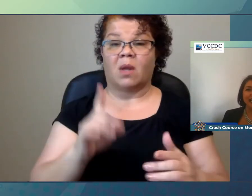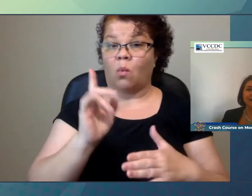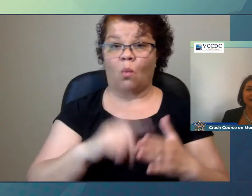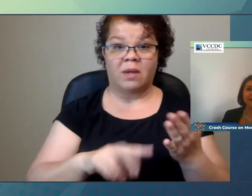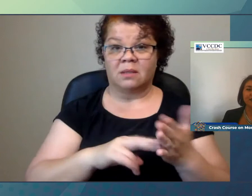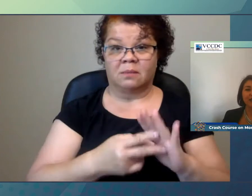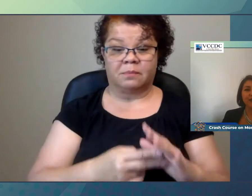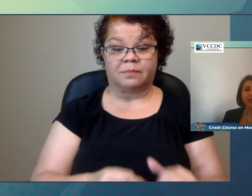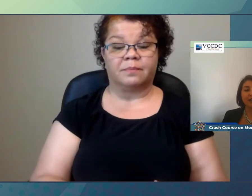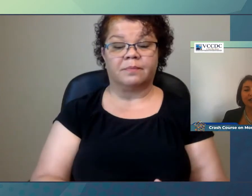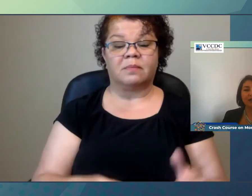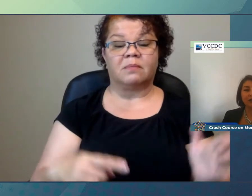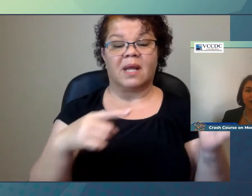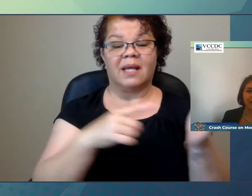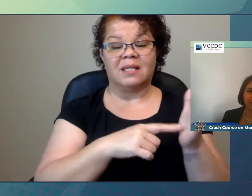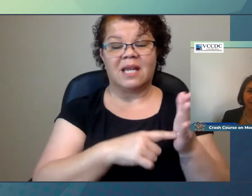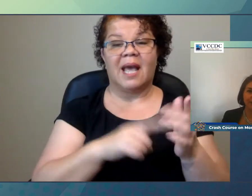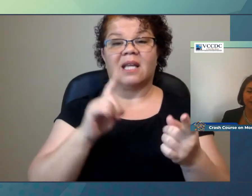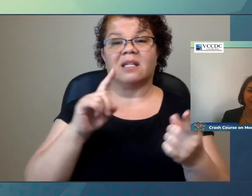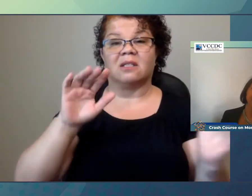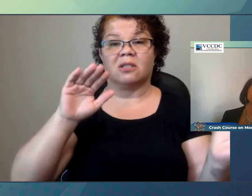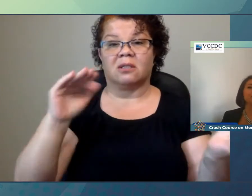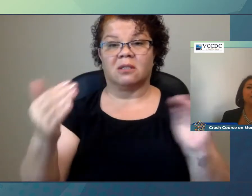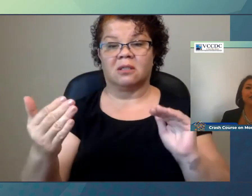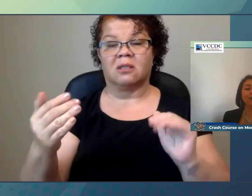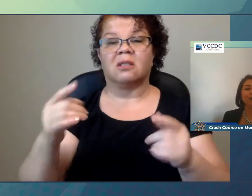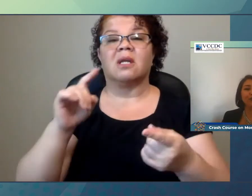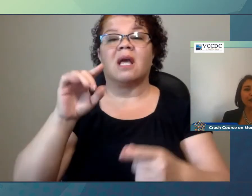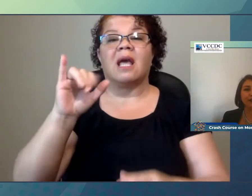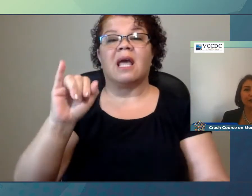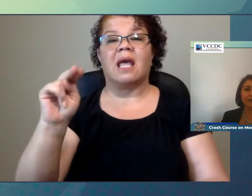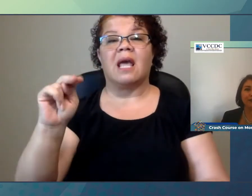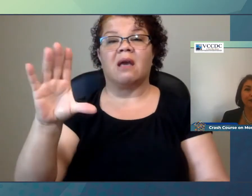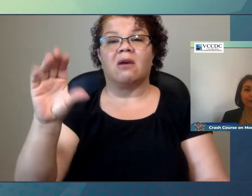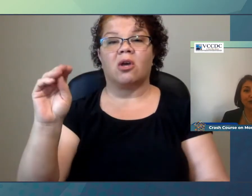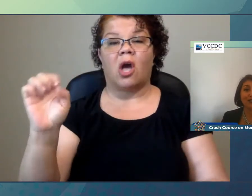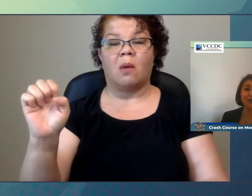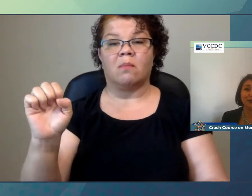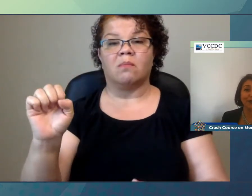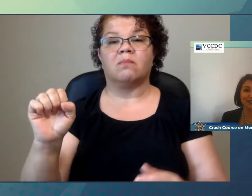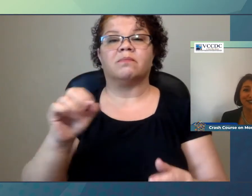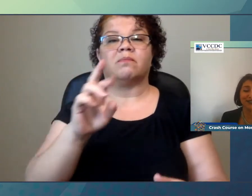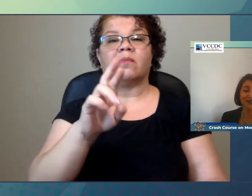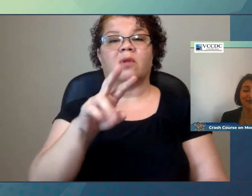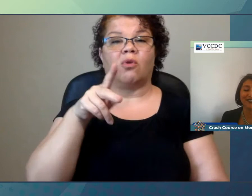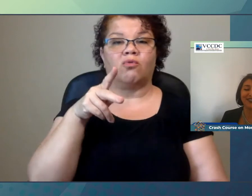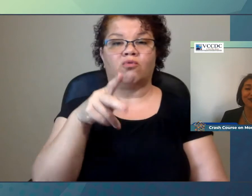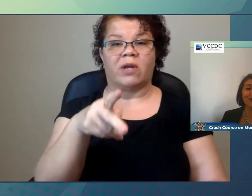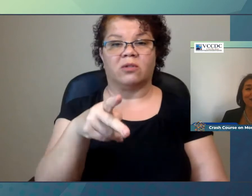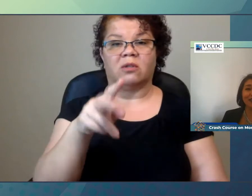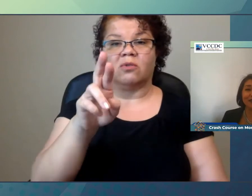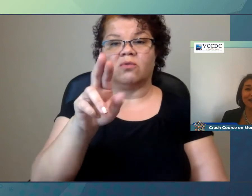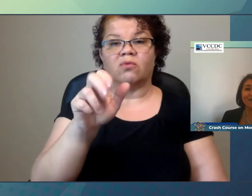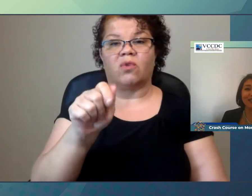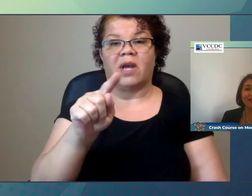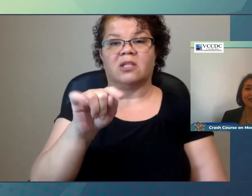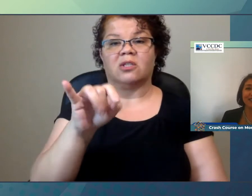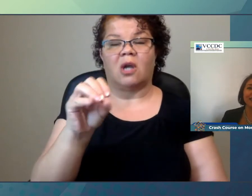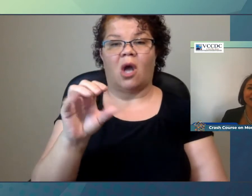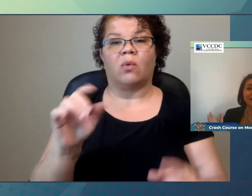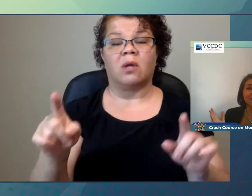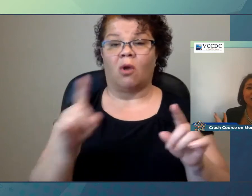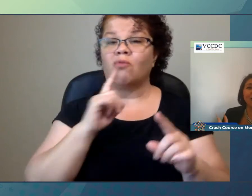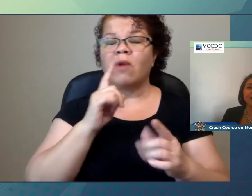is debt to income ratio. So in real person-to-person terms, really what it